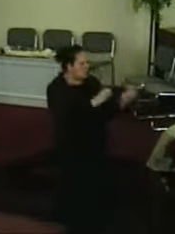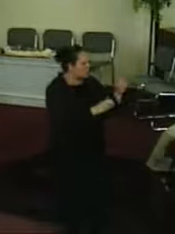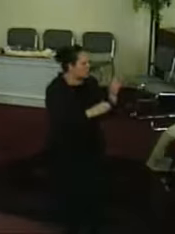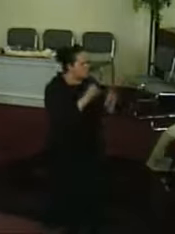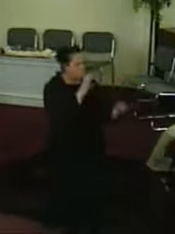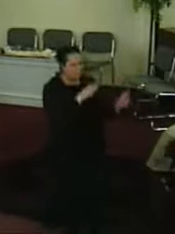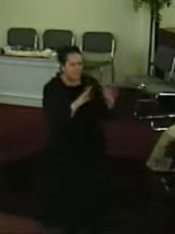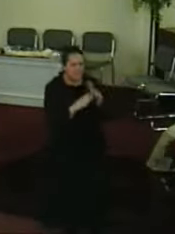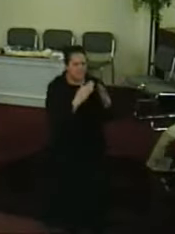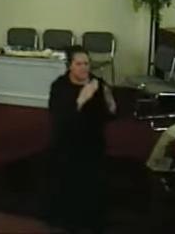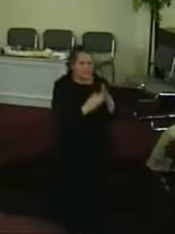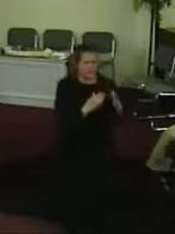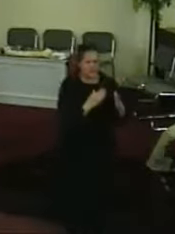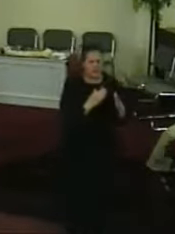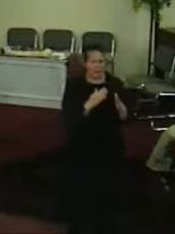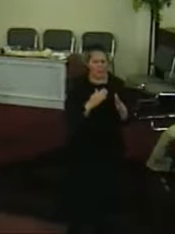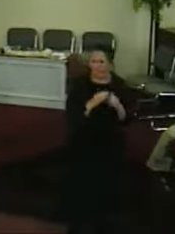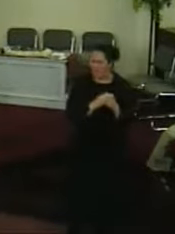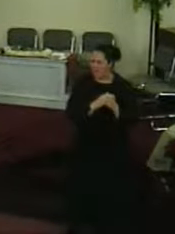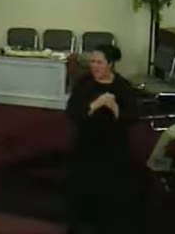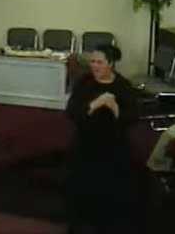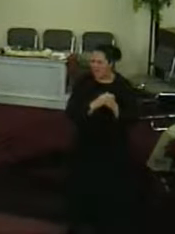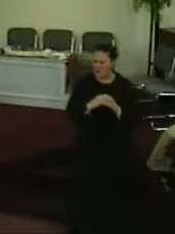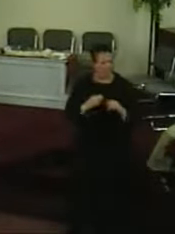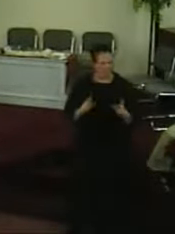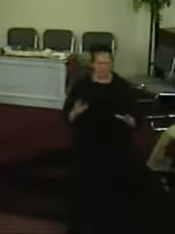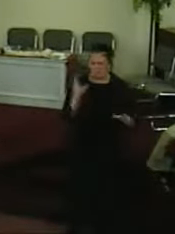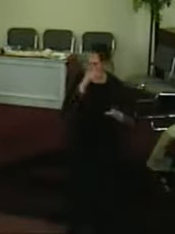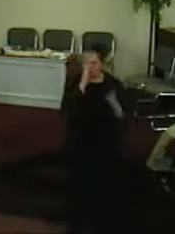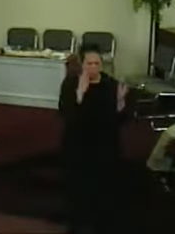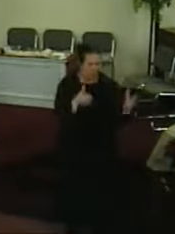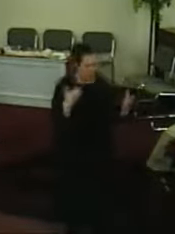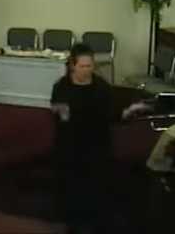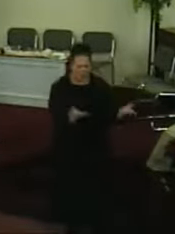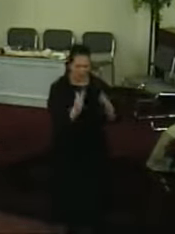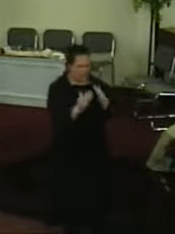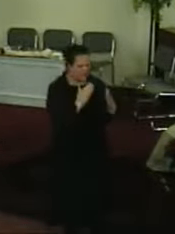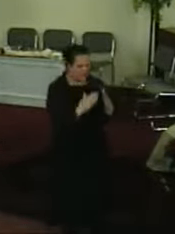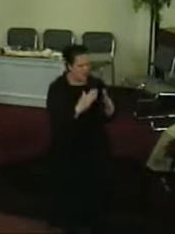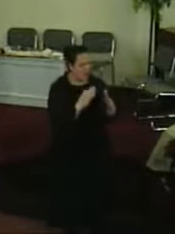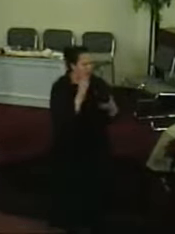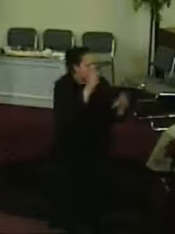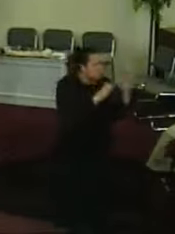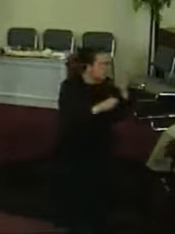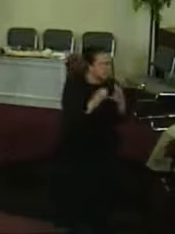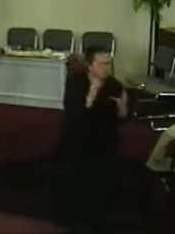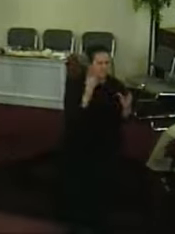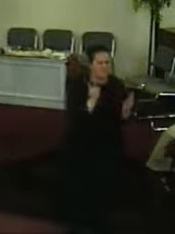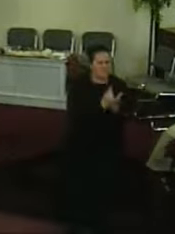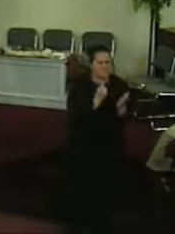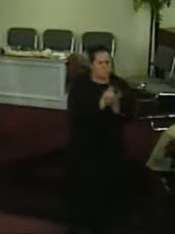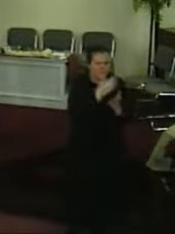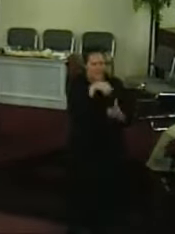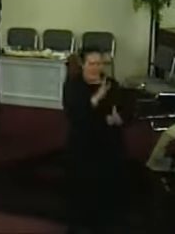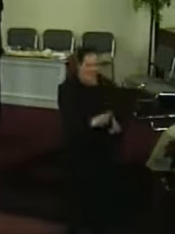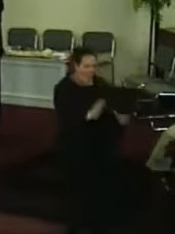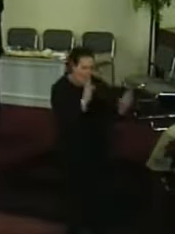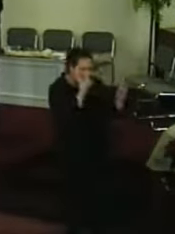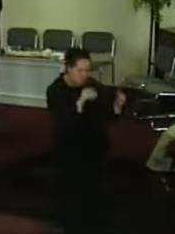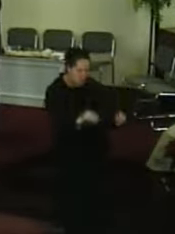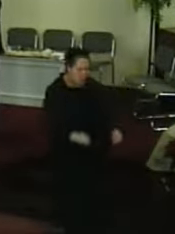this land, I'm just sojourning. I'm just a stranger here. I'm looking for something that God's doing.